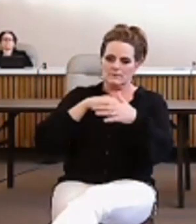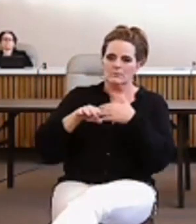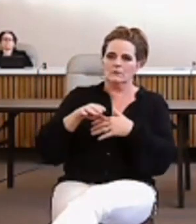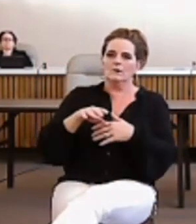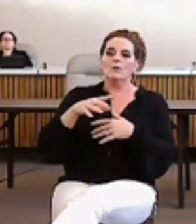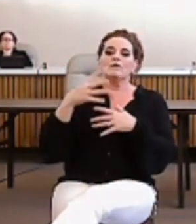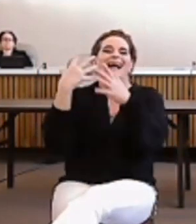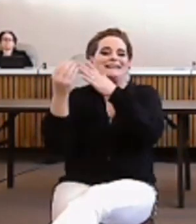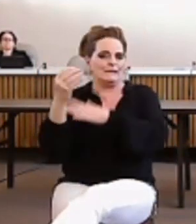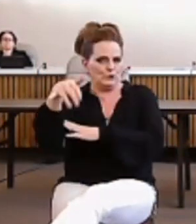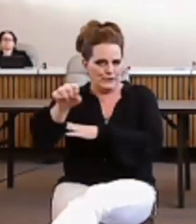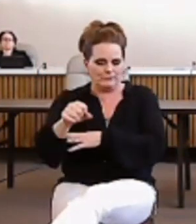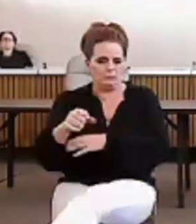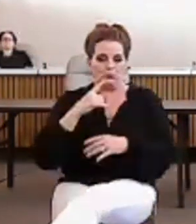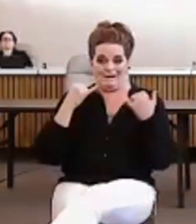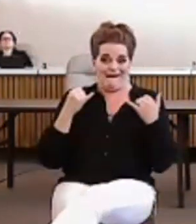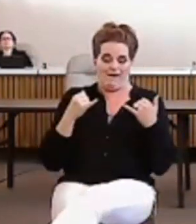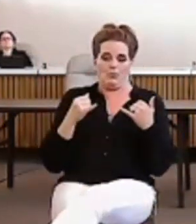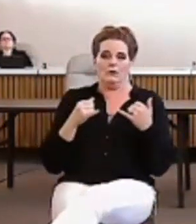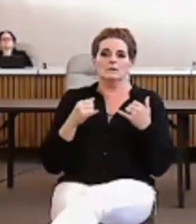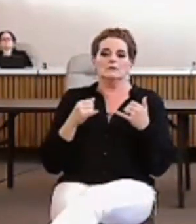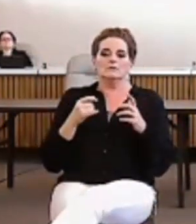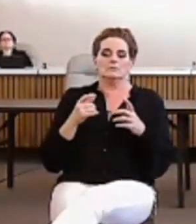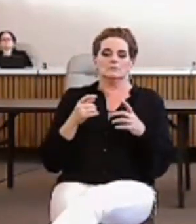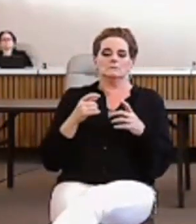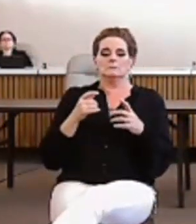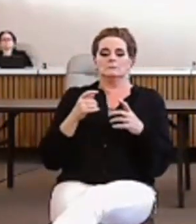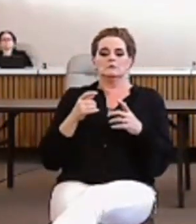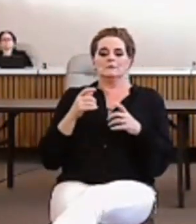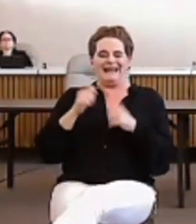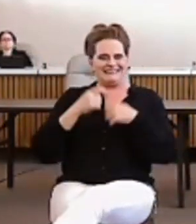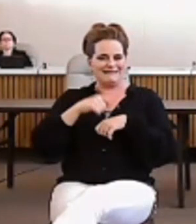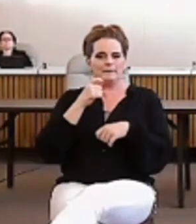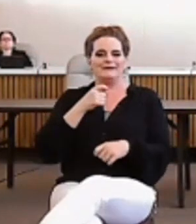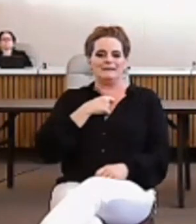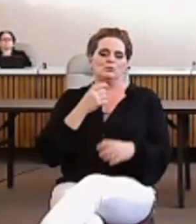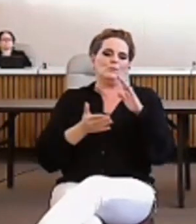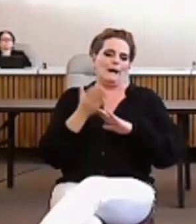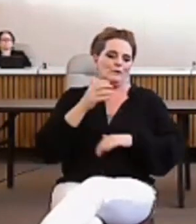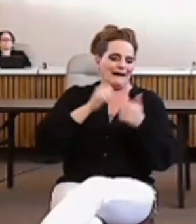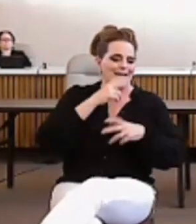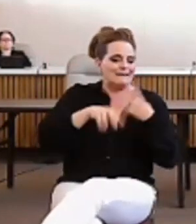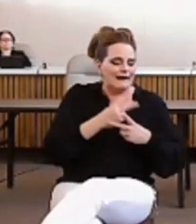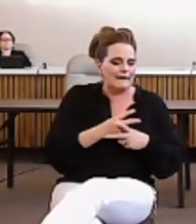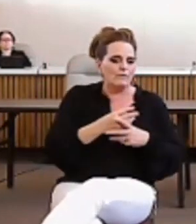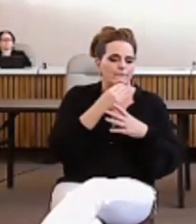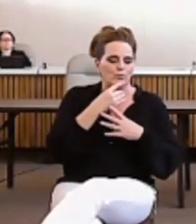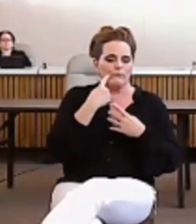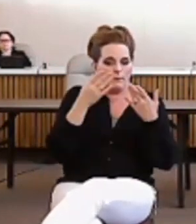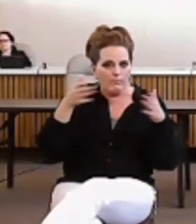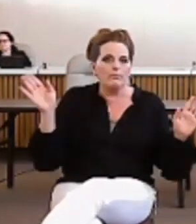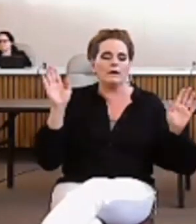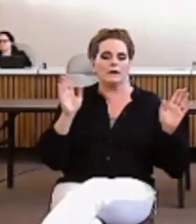exterior, but right now, when they want to operate, anytime that you need to operate any food for public, you have to